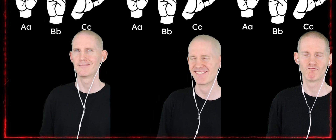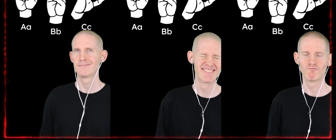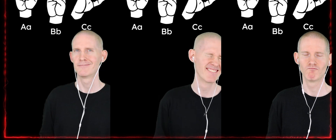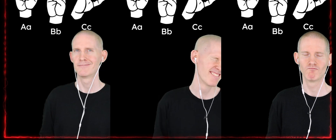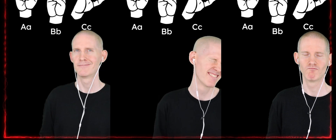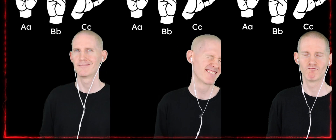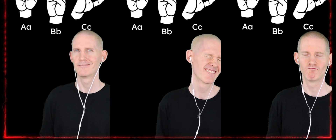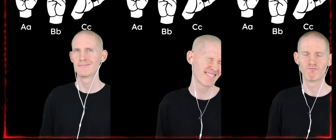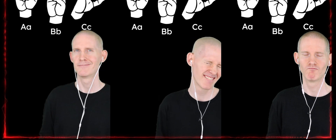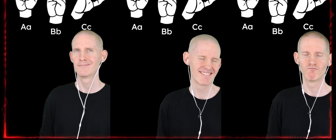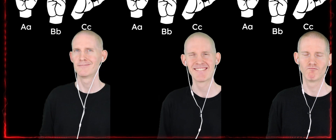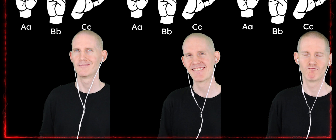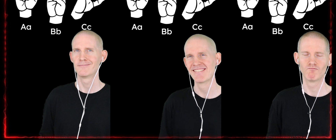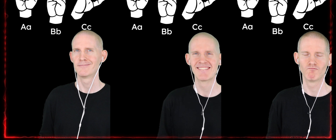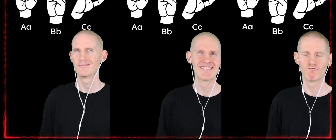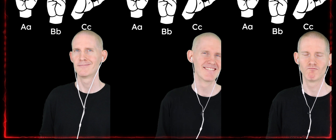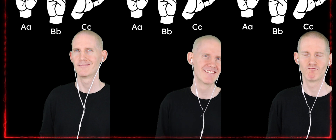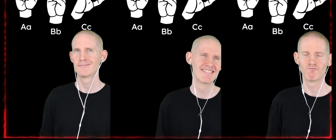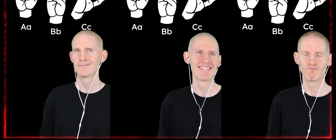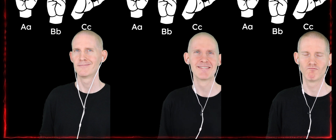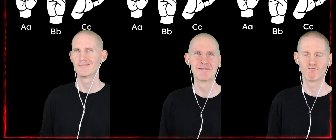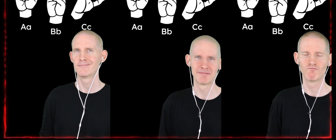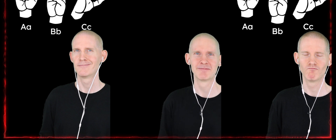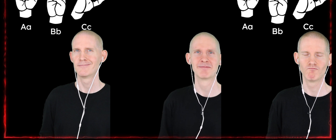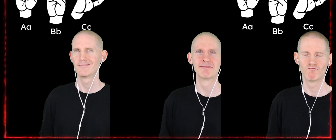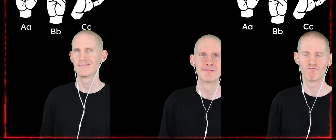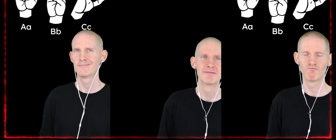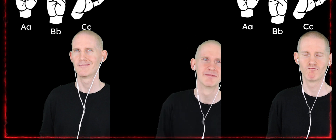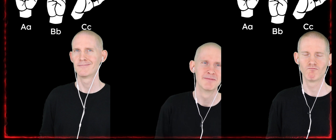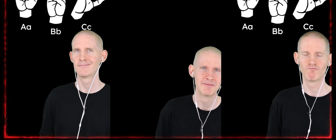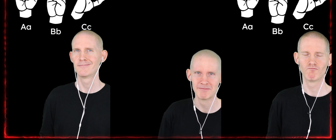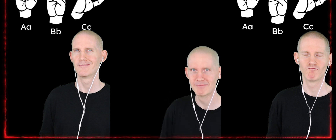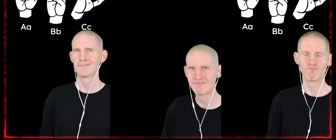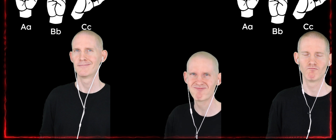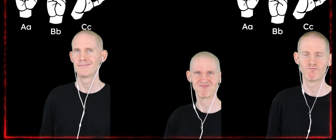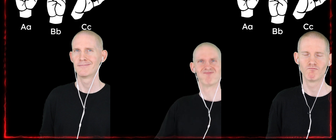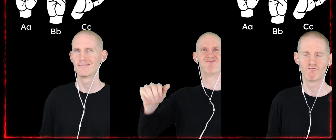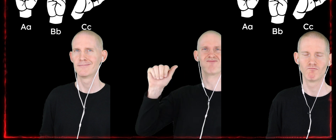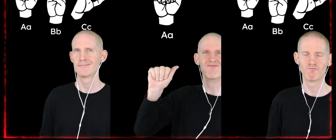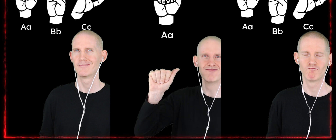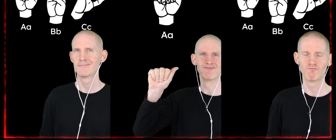need you all night. Come on, dance with me. I'm levitating.